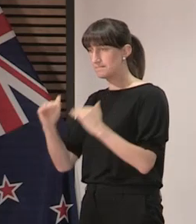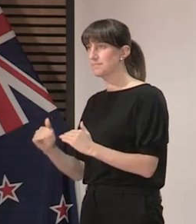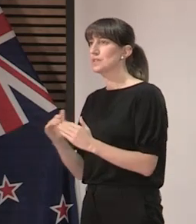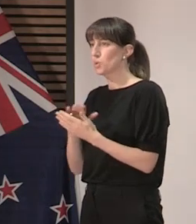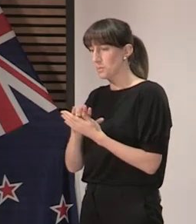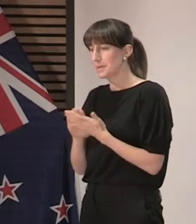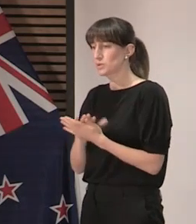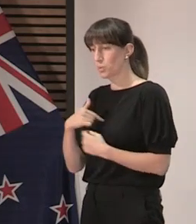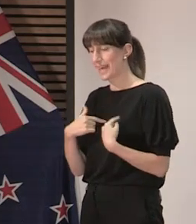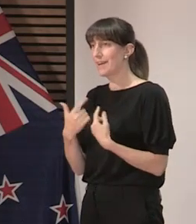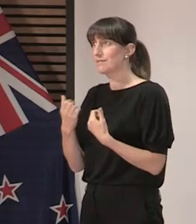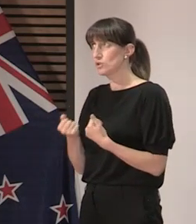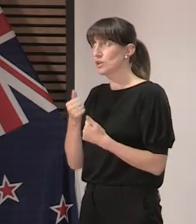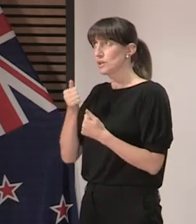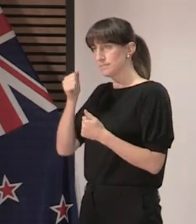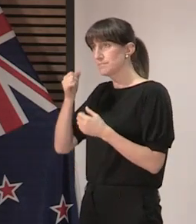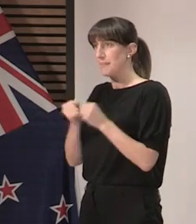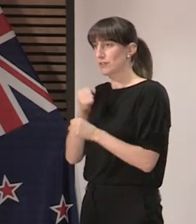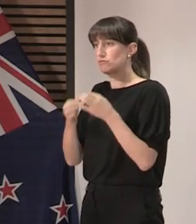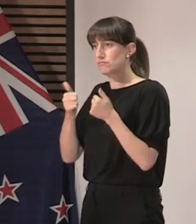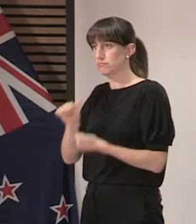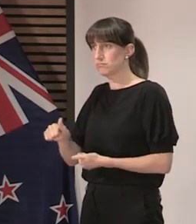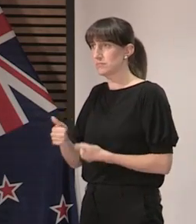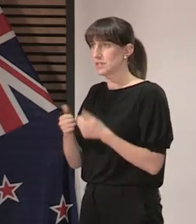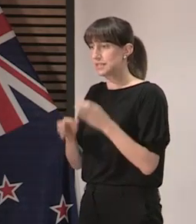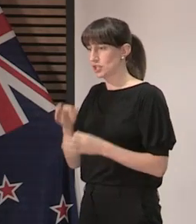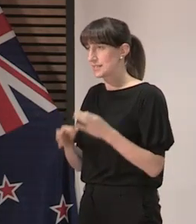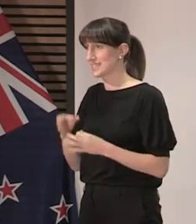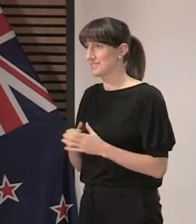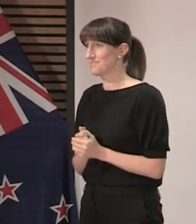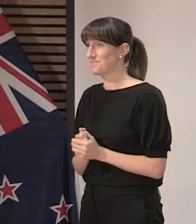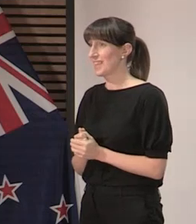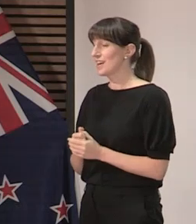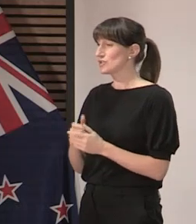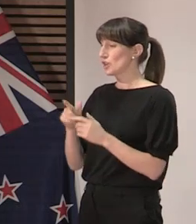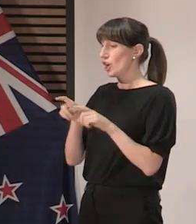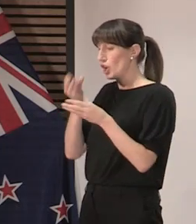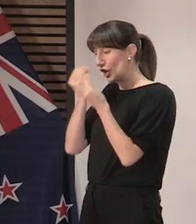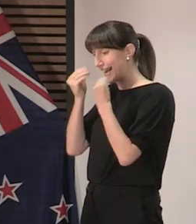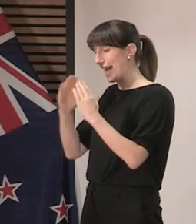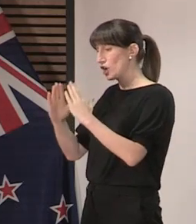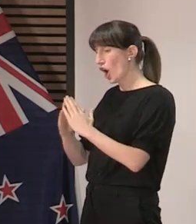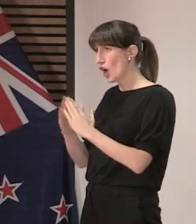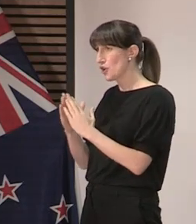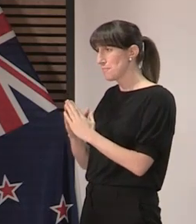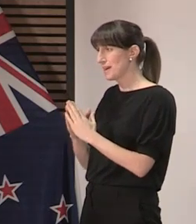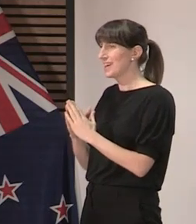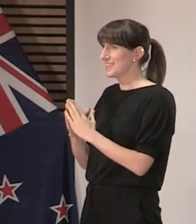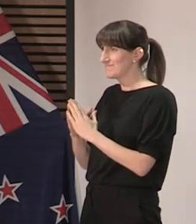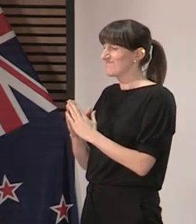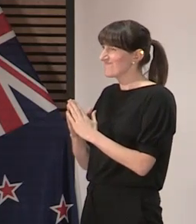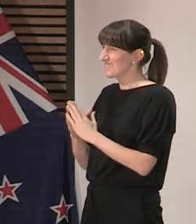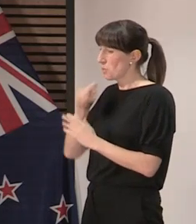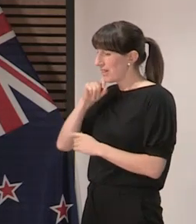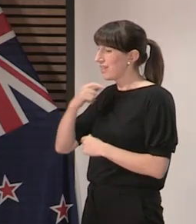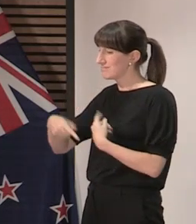needs. Distance learning is going to be with us for some time, for at least another 3 weeks, and I'd like to give you a